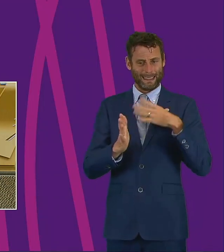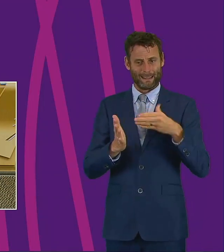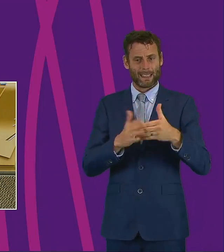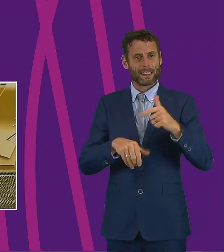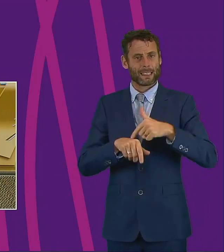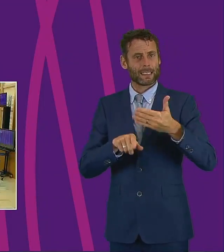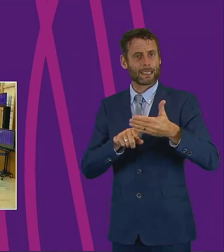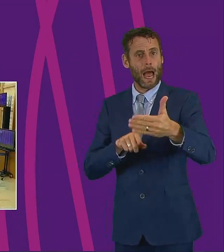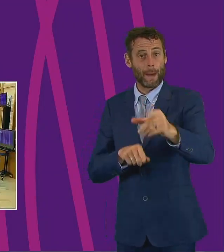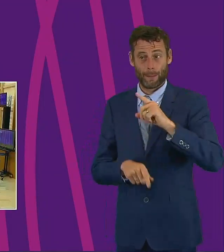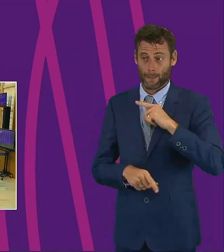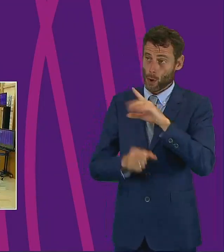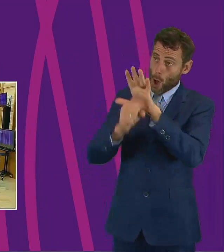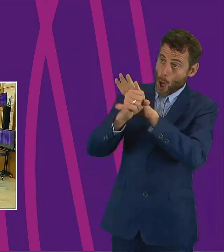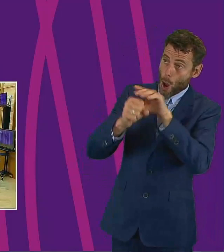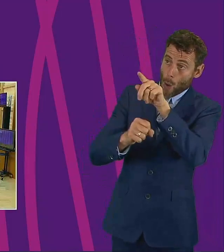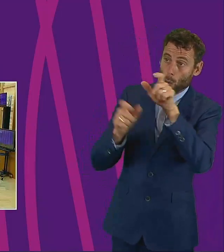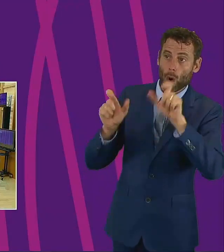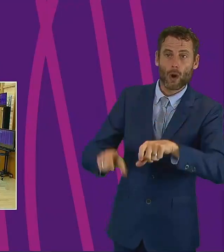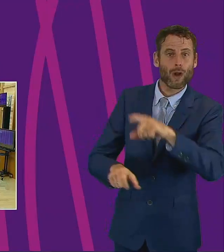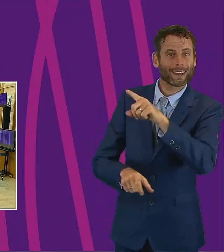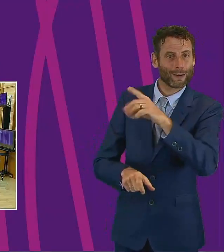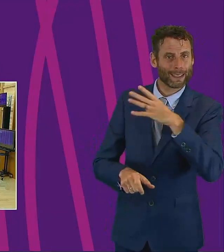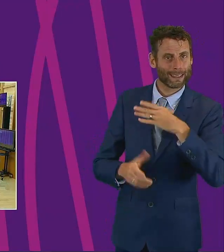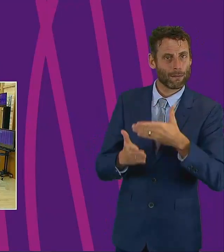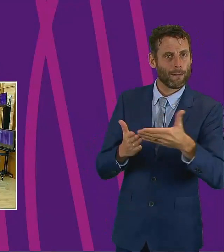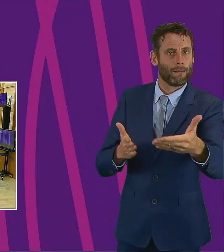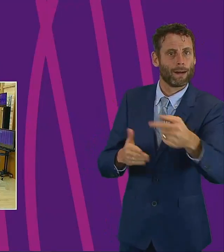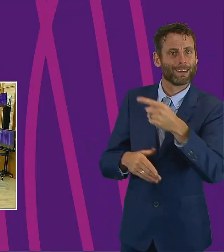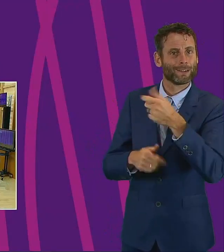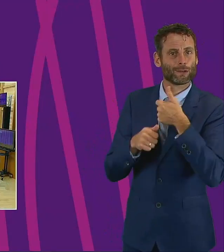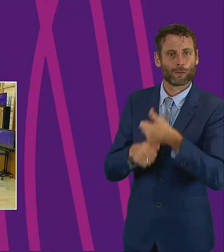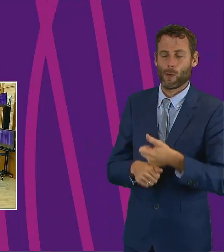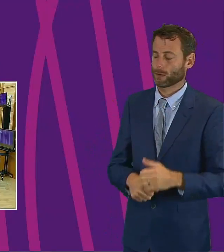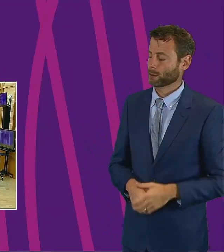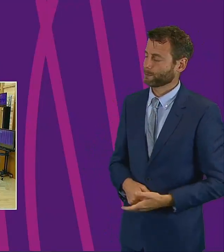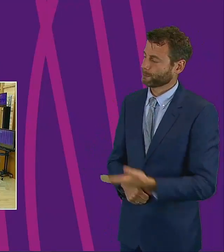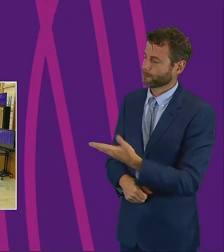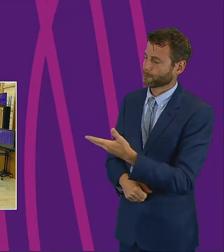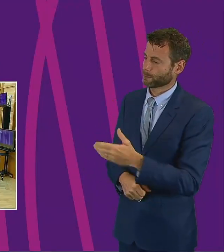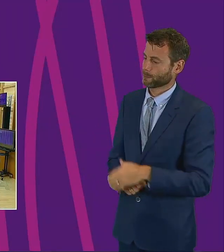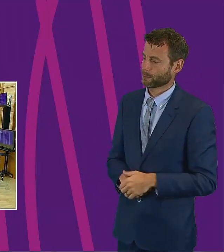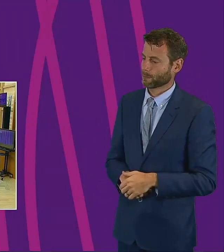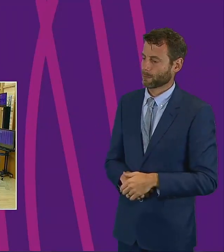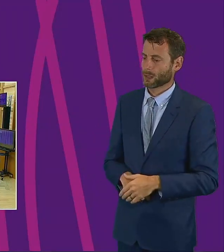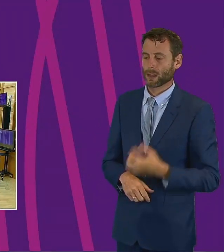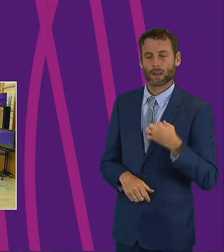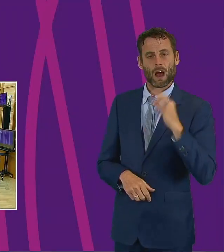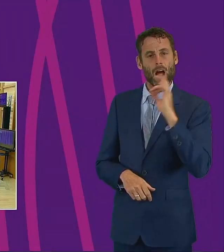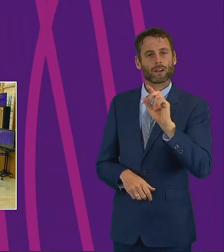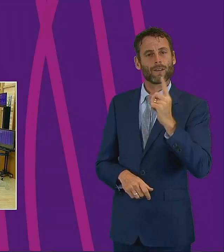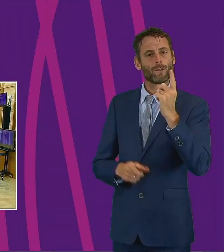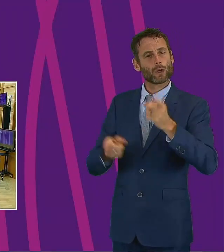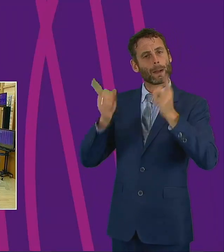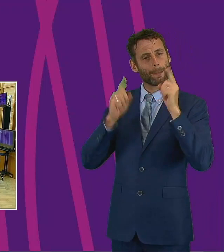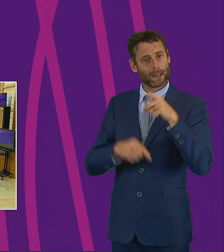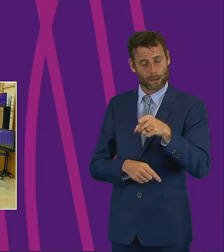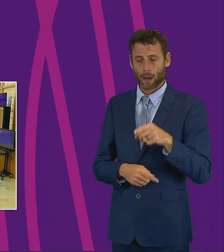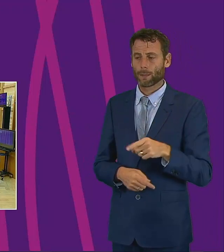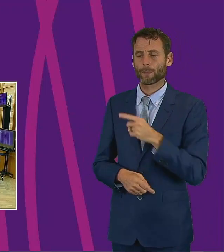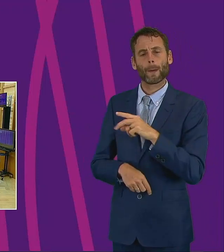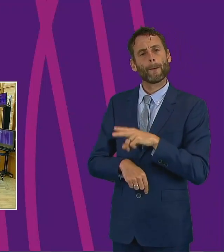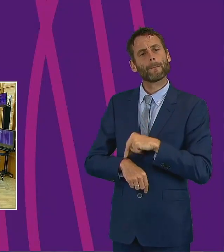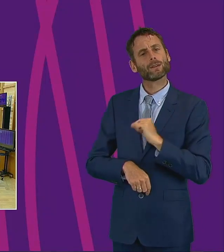in place. Question number 6, Rachel Hamilton. To ask the First Minister what action the Scottish Government is taking in response to Police Scotland